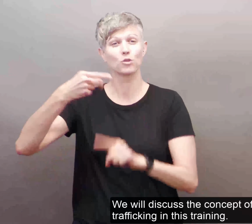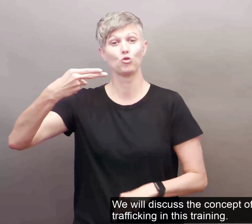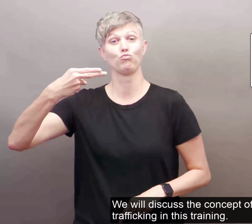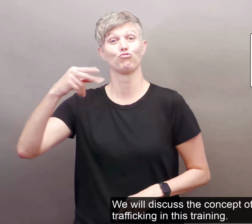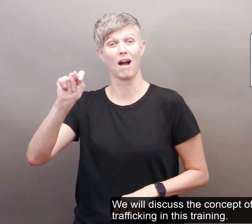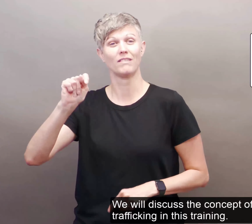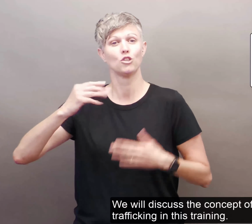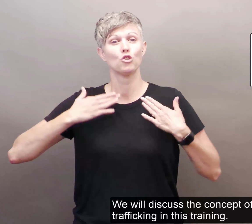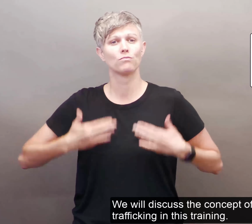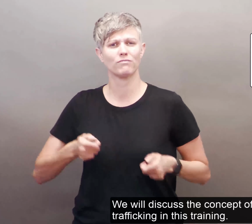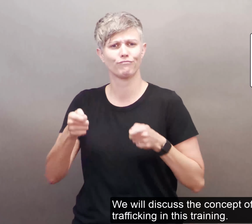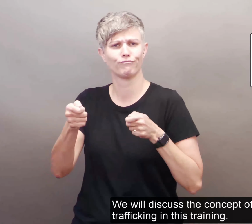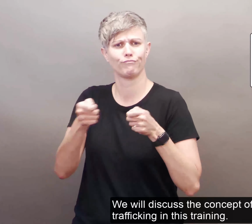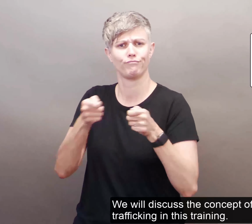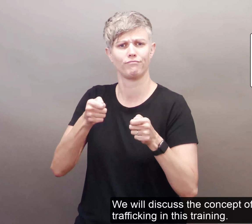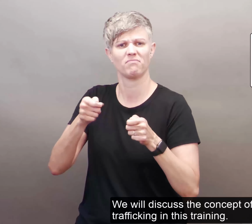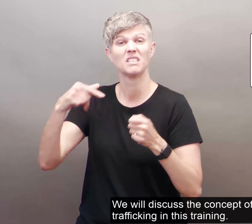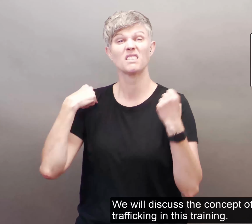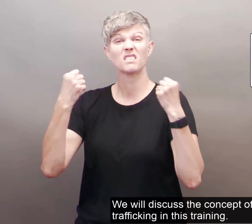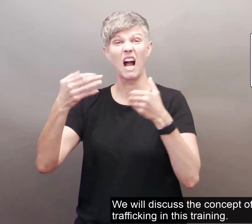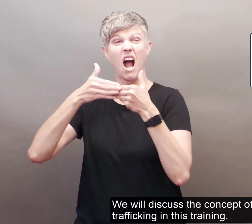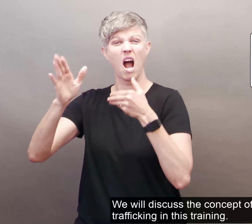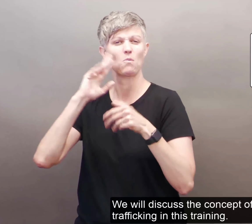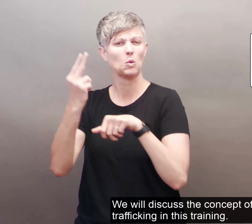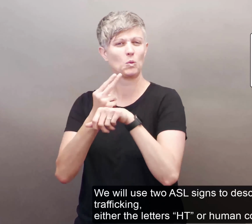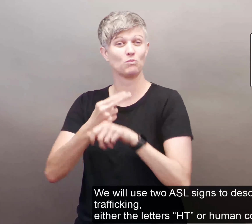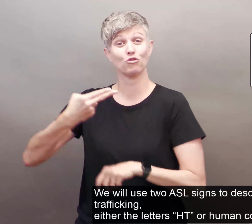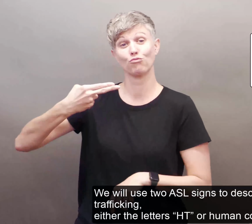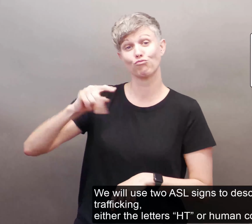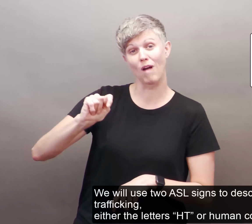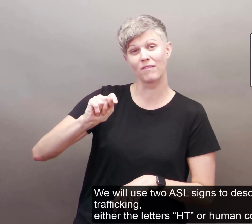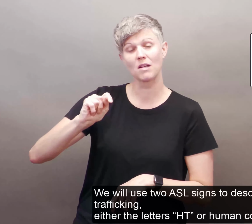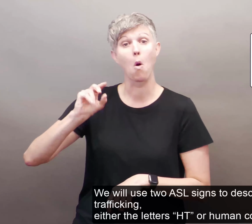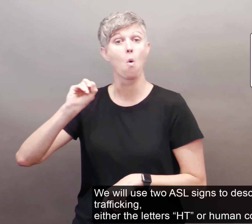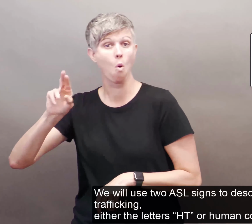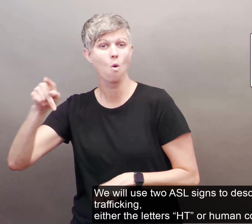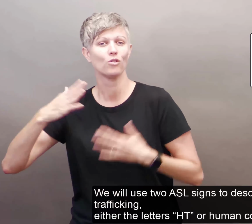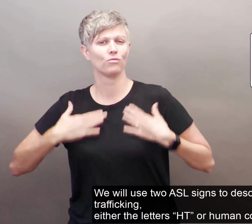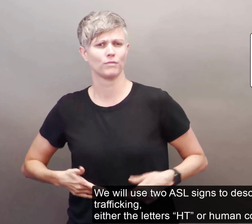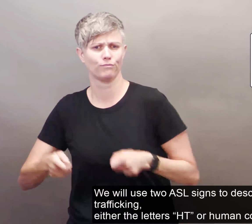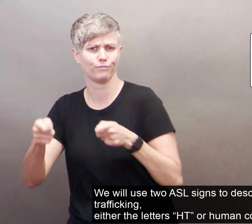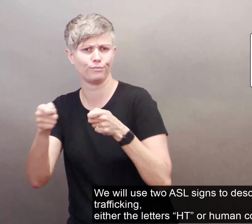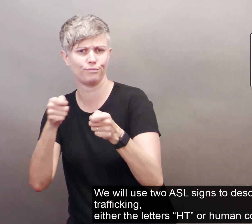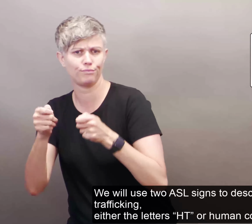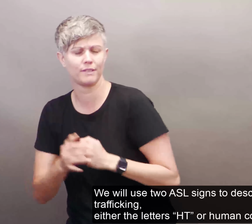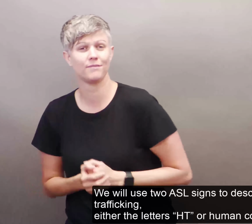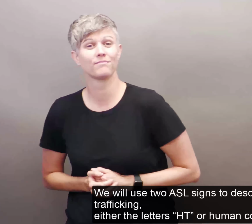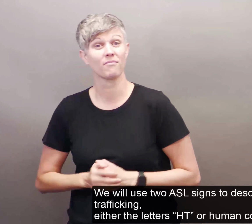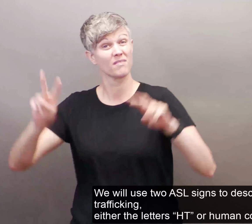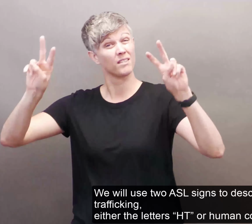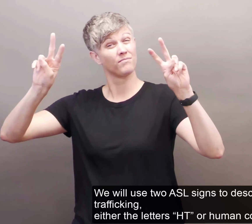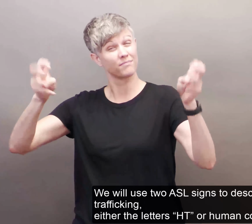In this training, we will discuss the concept of human trafficking. We will use two ASL signs to describe human trafficking, either the